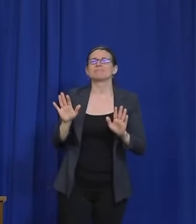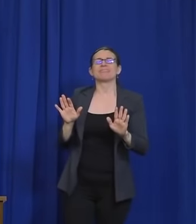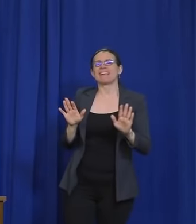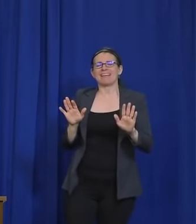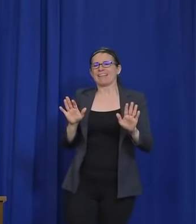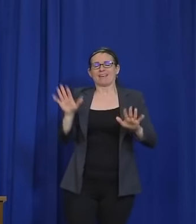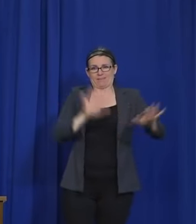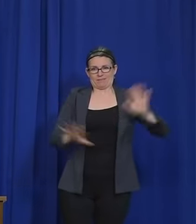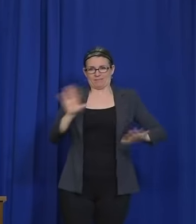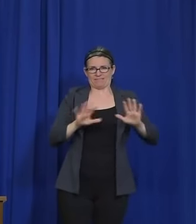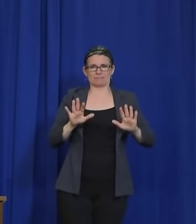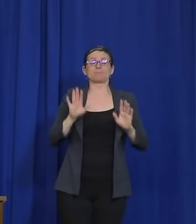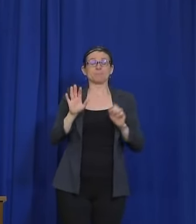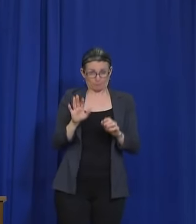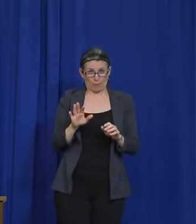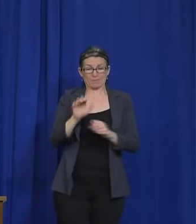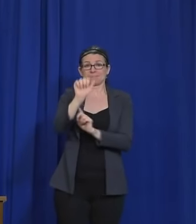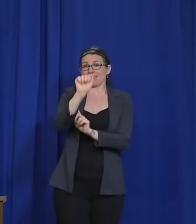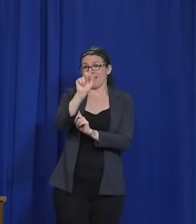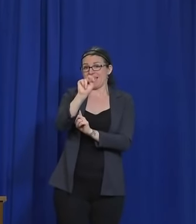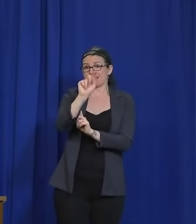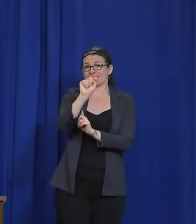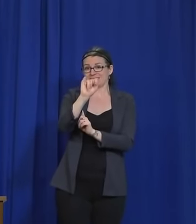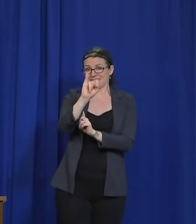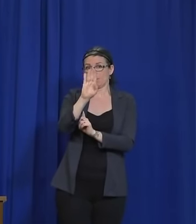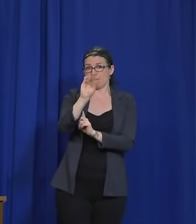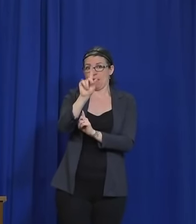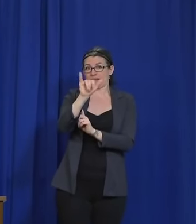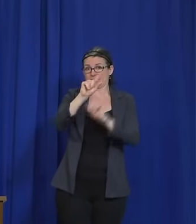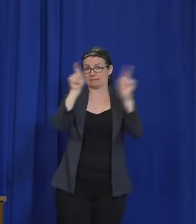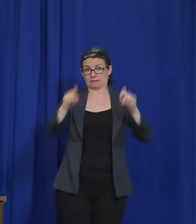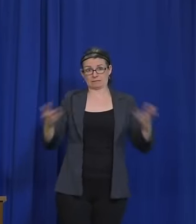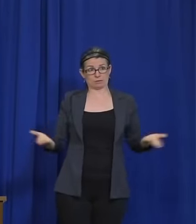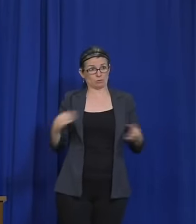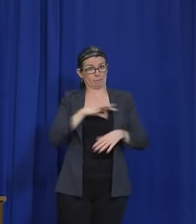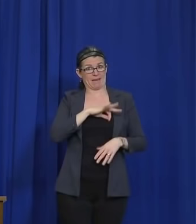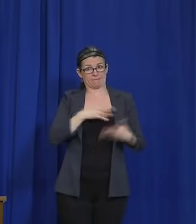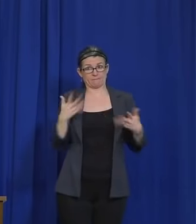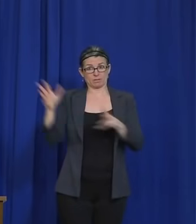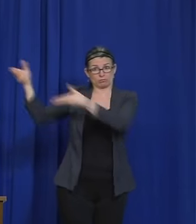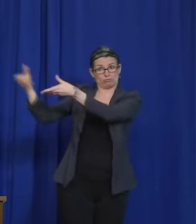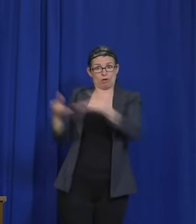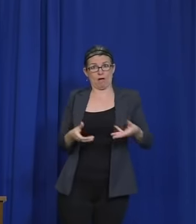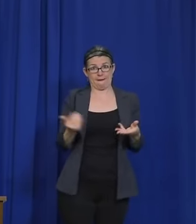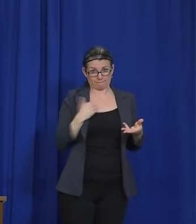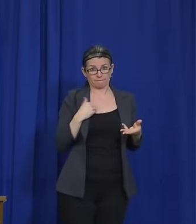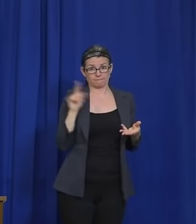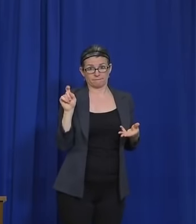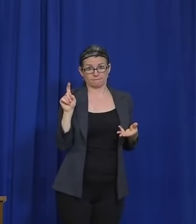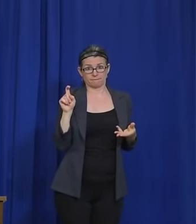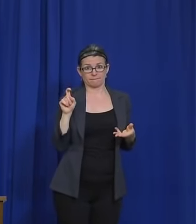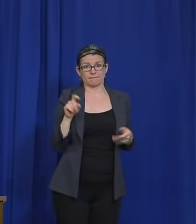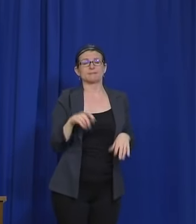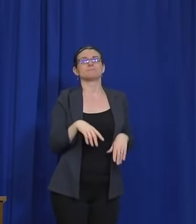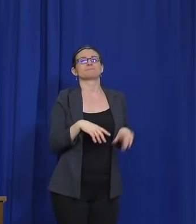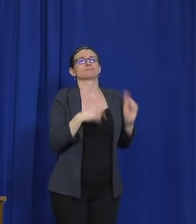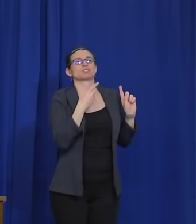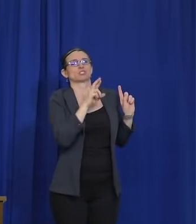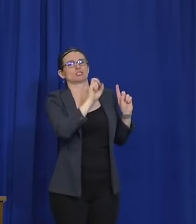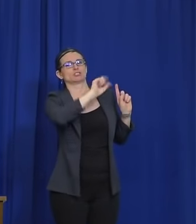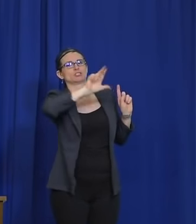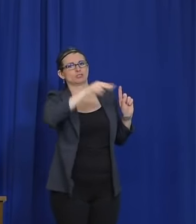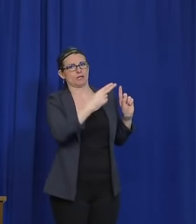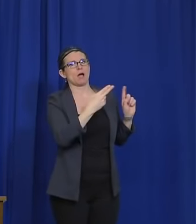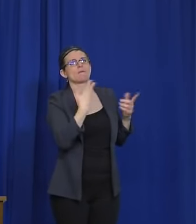tests. Have we begun receiving them? Yeah. So I think as Dr. Shah said previously, there's still work being done on